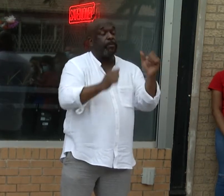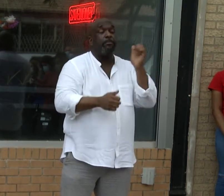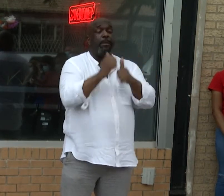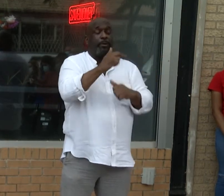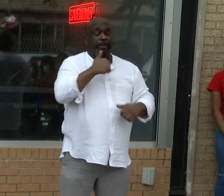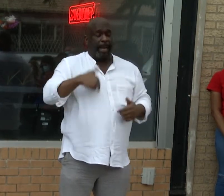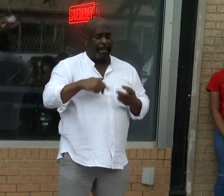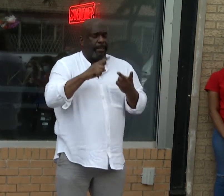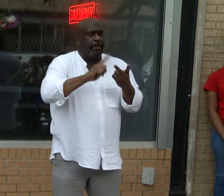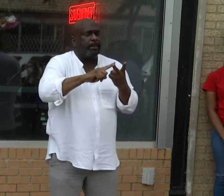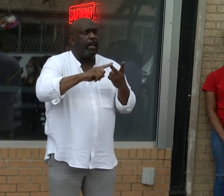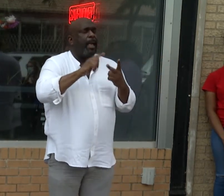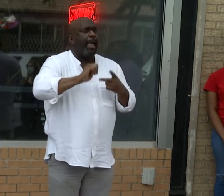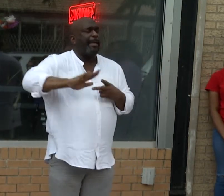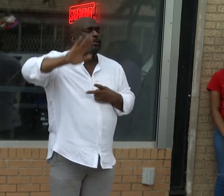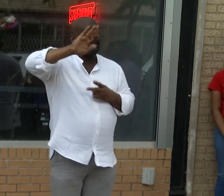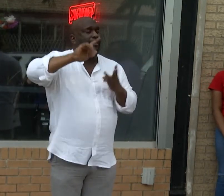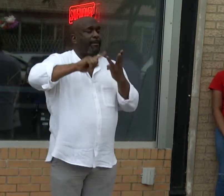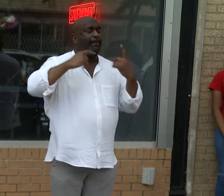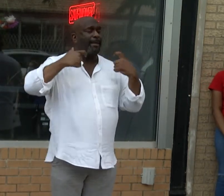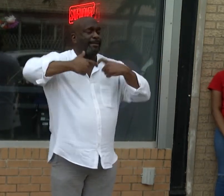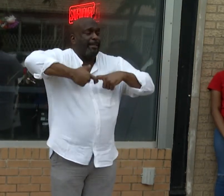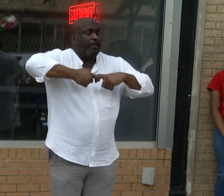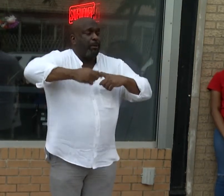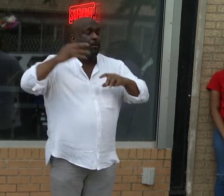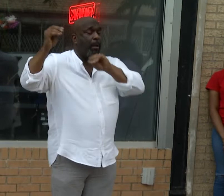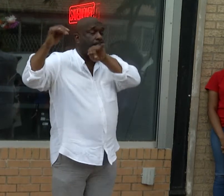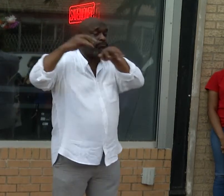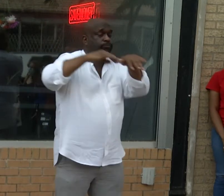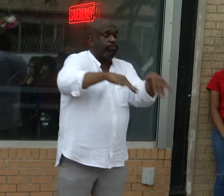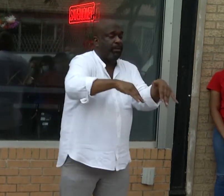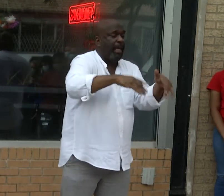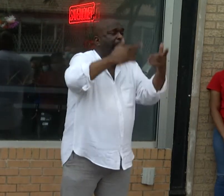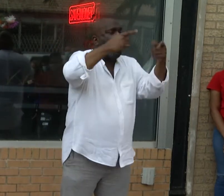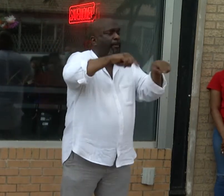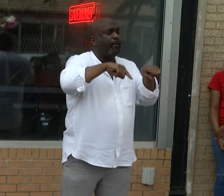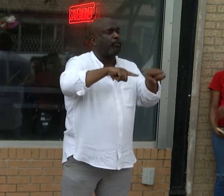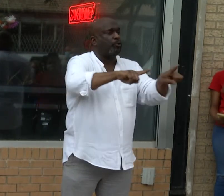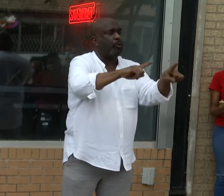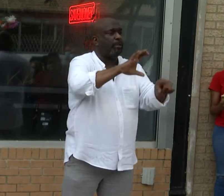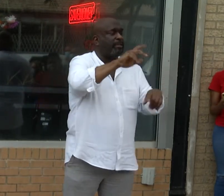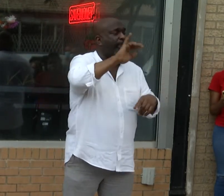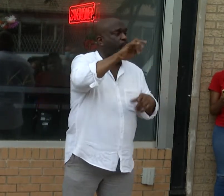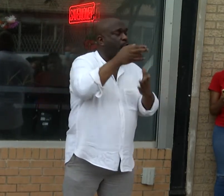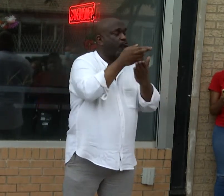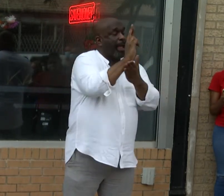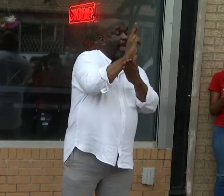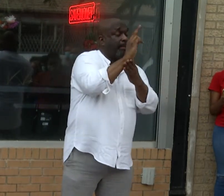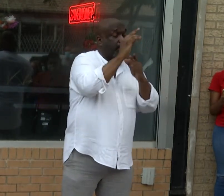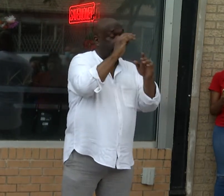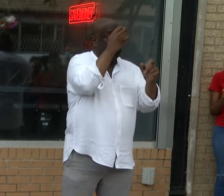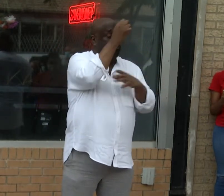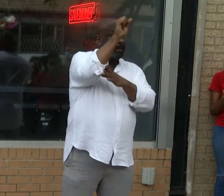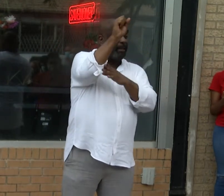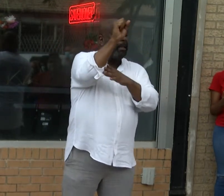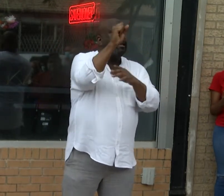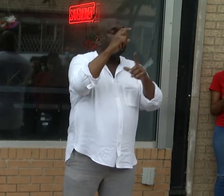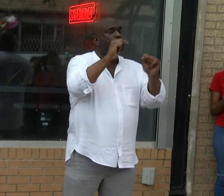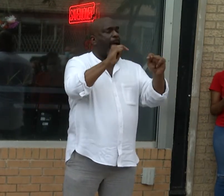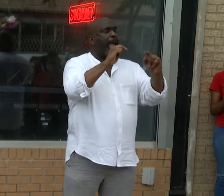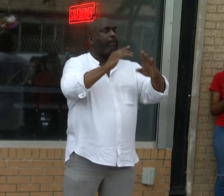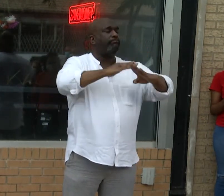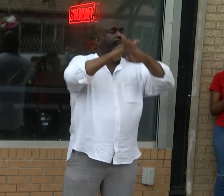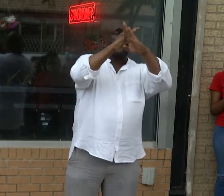and Latino immigration to the U.S. came from the civil rights movement, removing the pro-European discrimination in